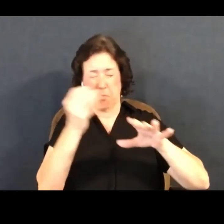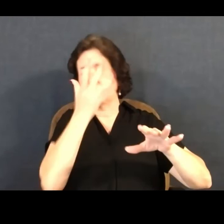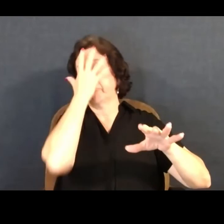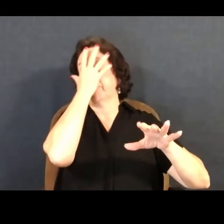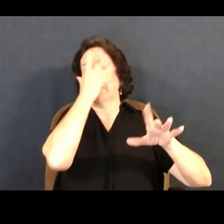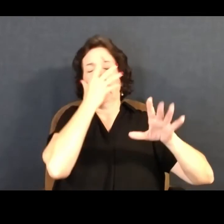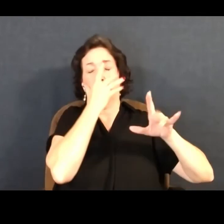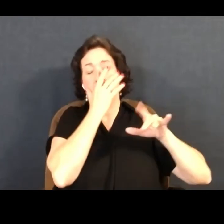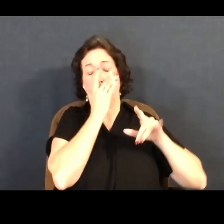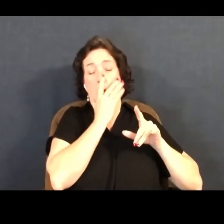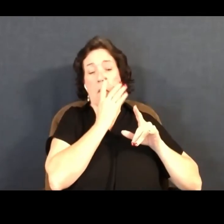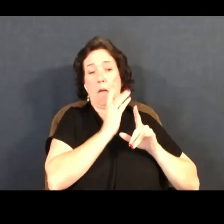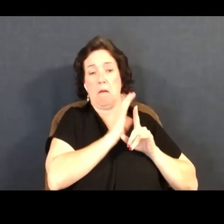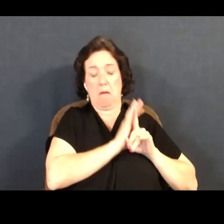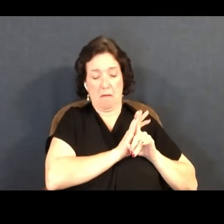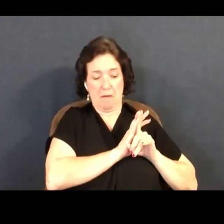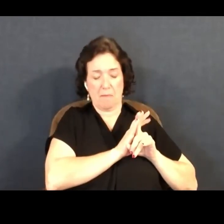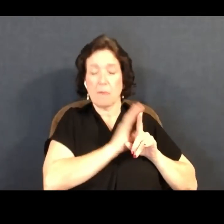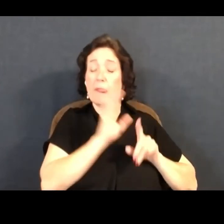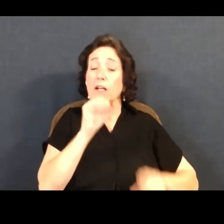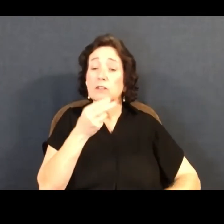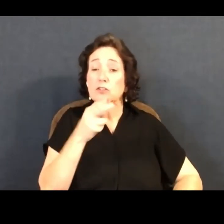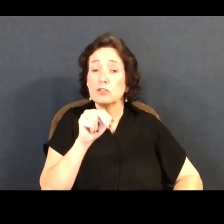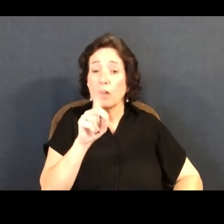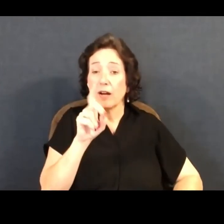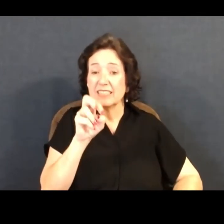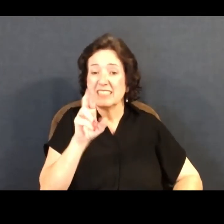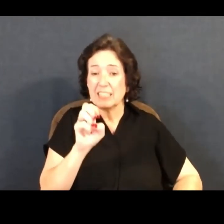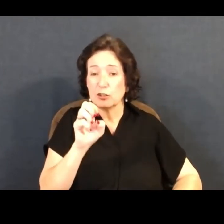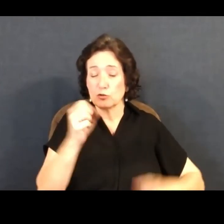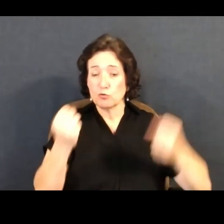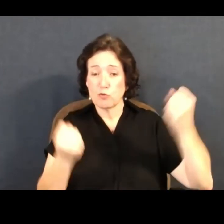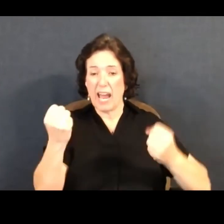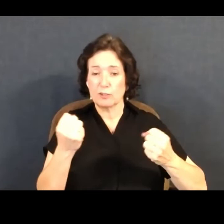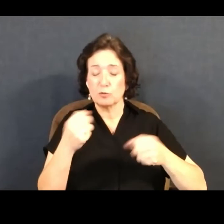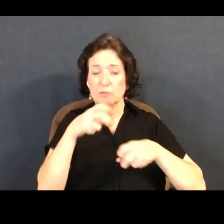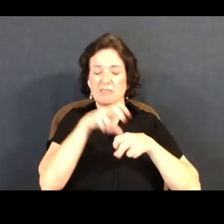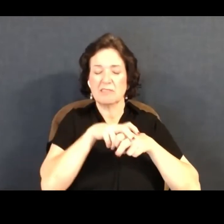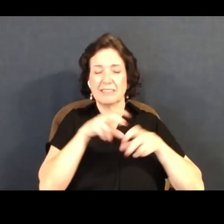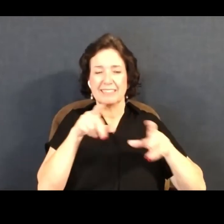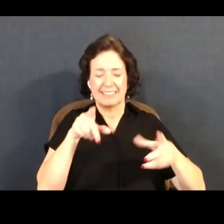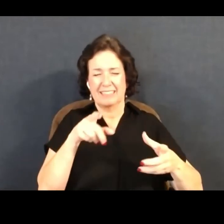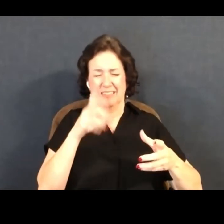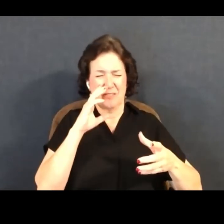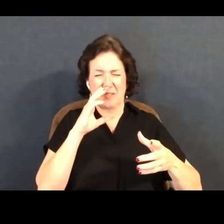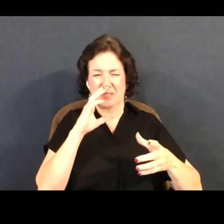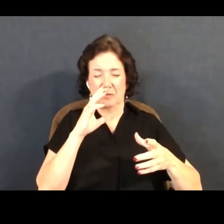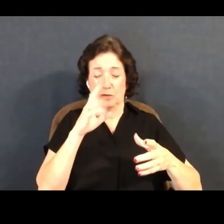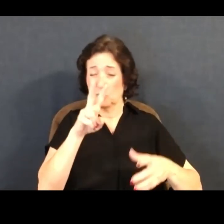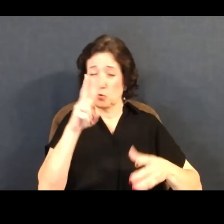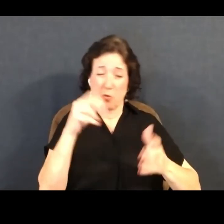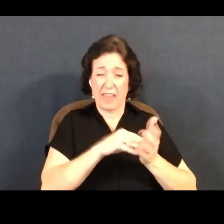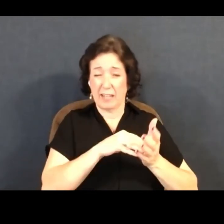pipe right there on that John Deere, and holds on to it for just a microsecond because at 2,000 degrees at the time,